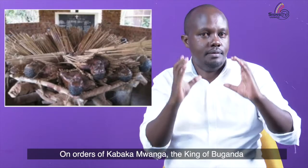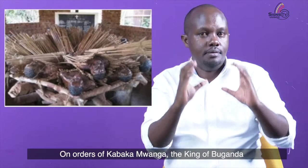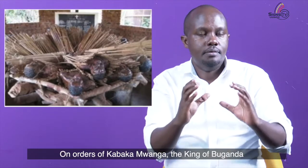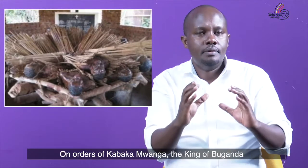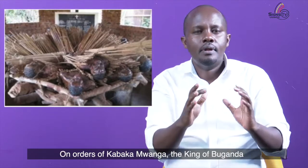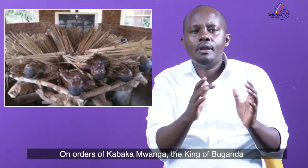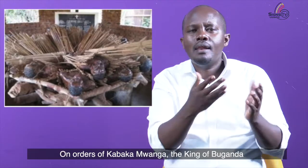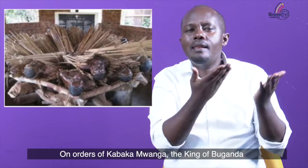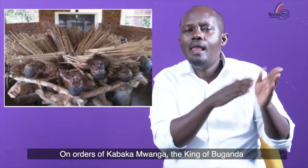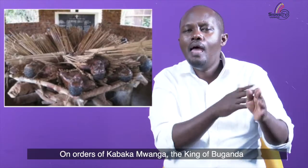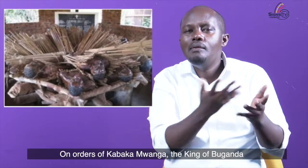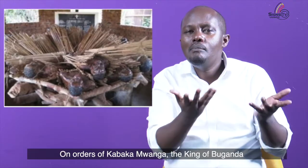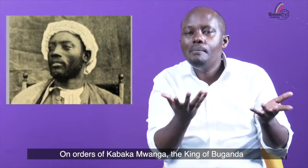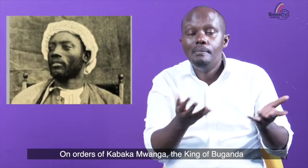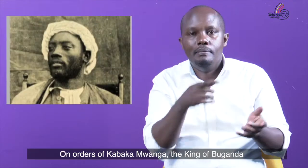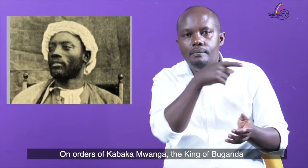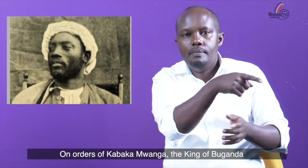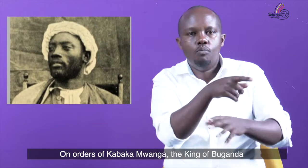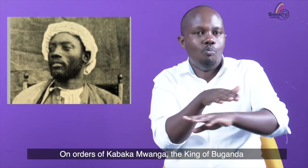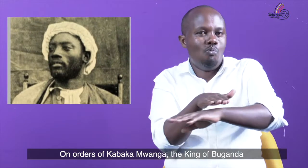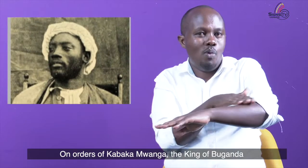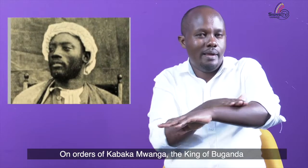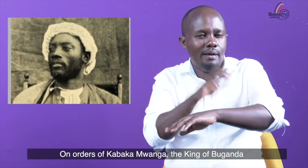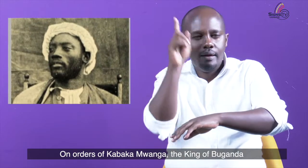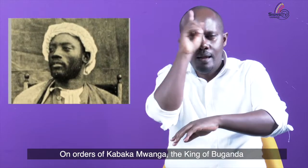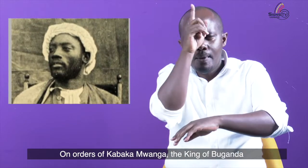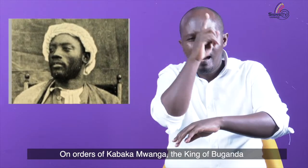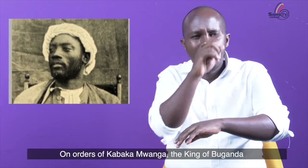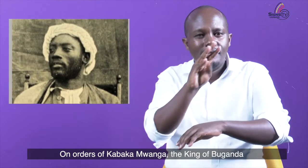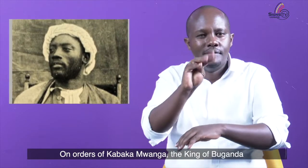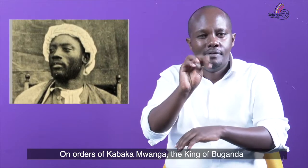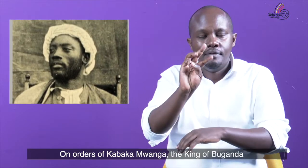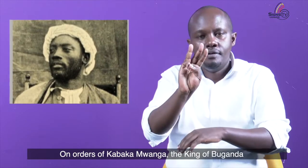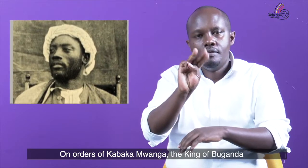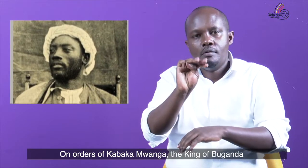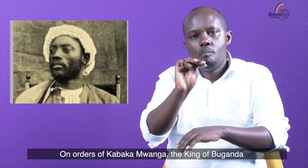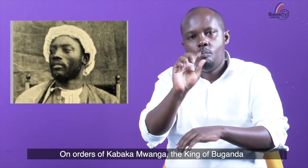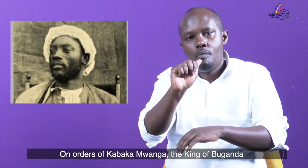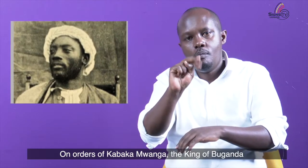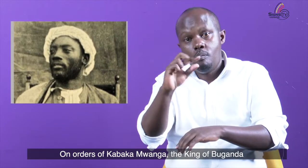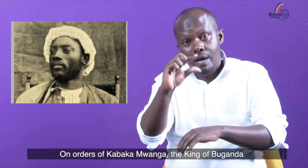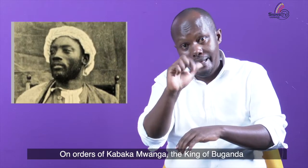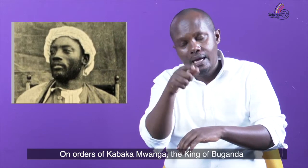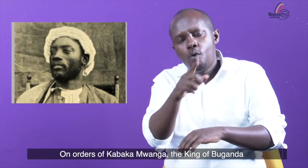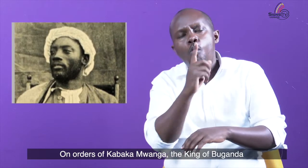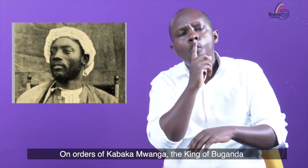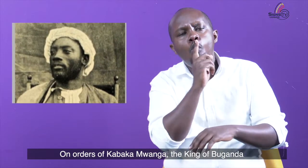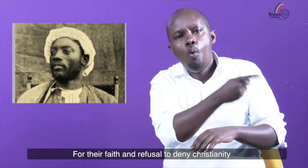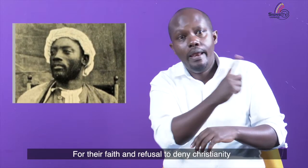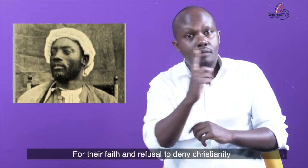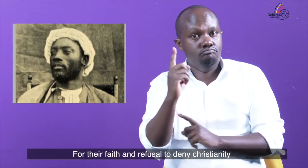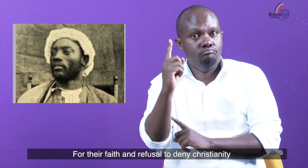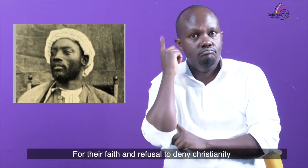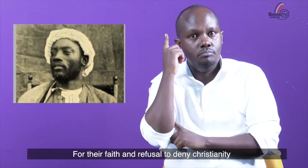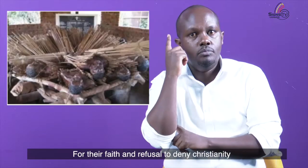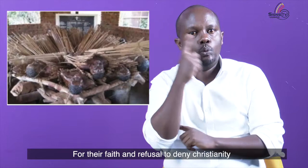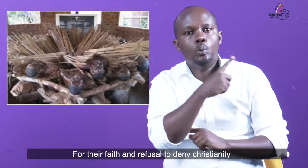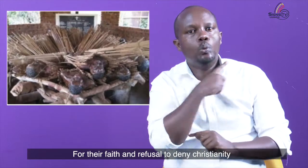orders of Kabaka Mwanga, the king of Buganda, for their faith